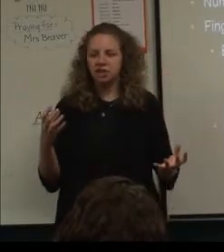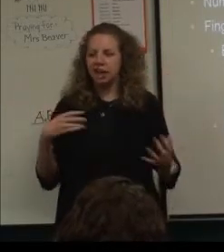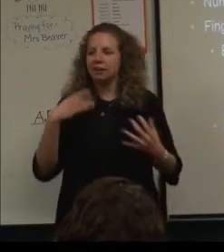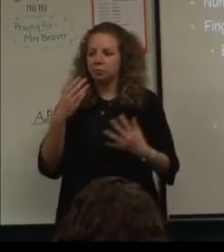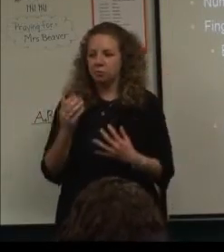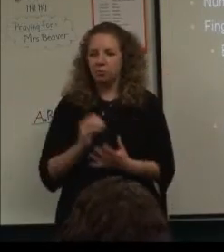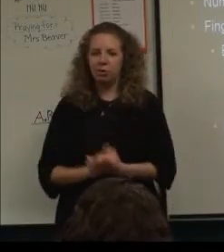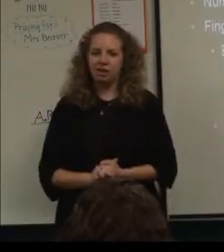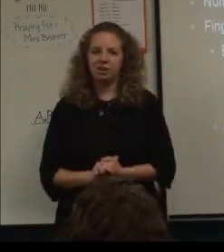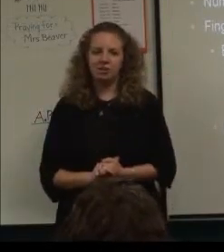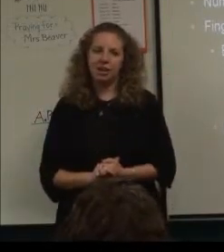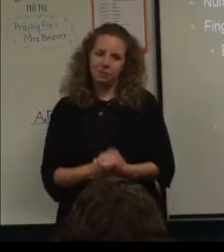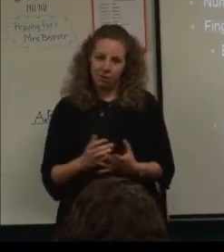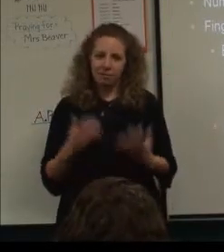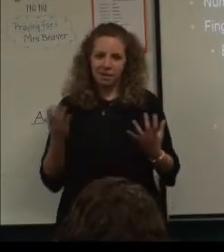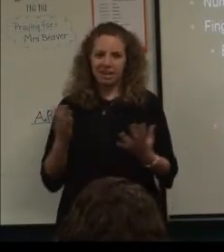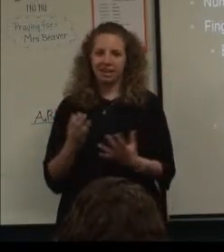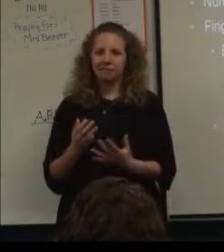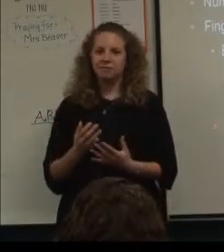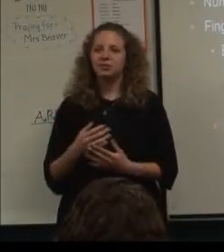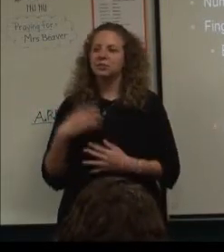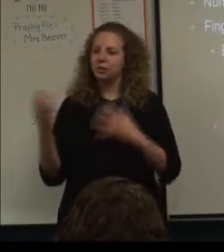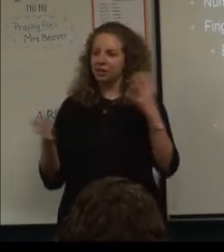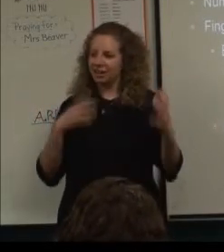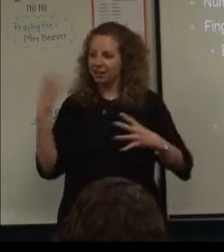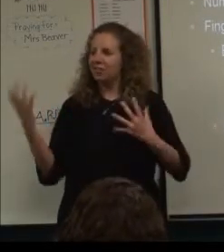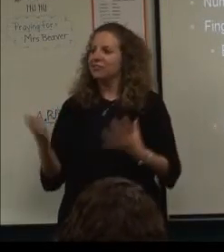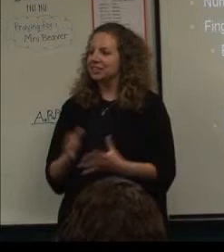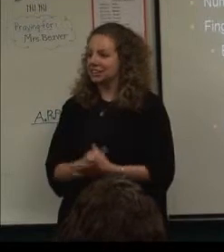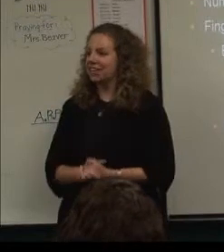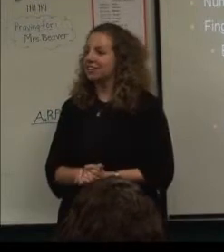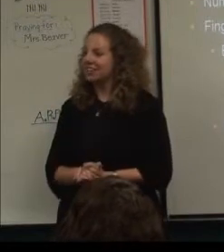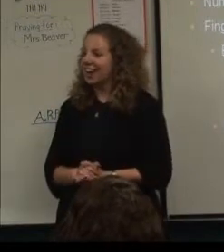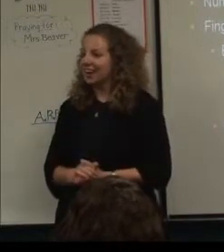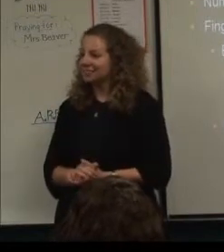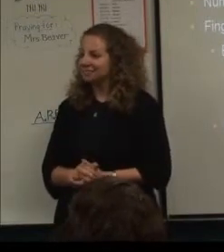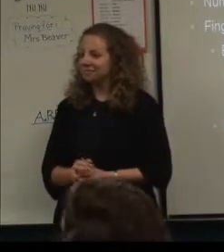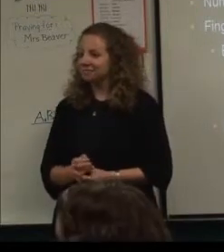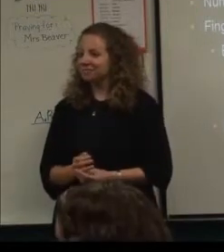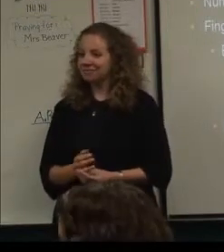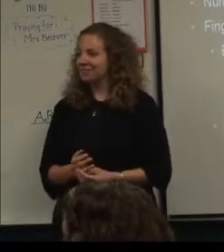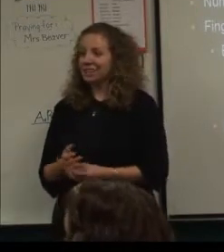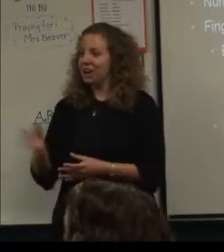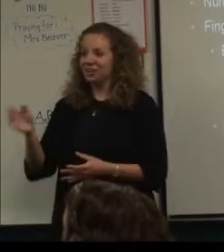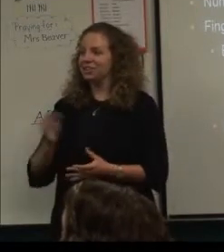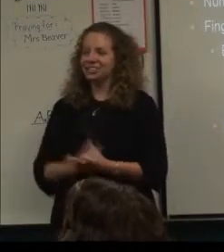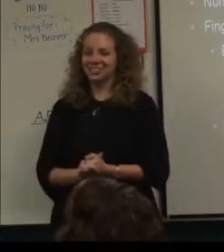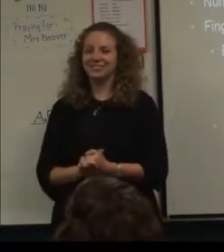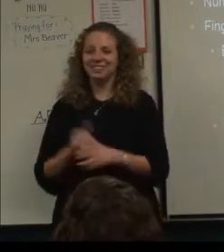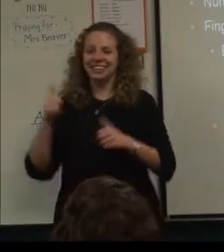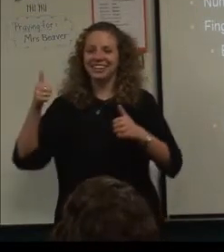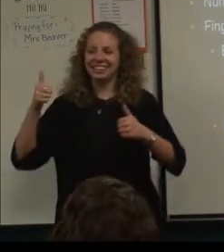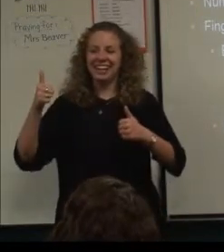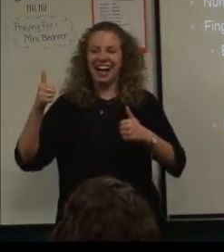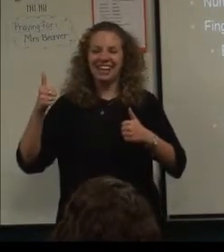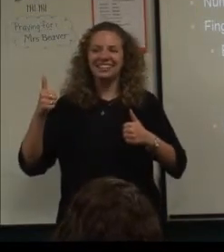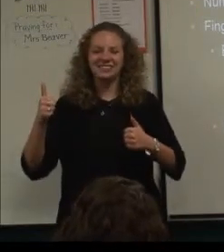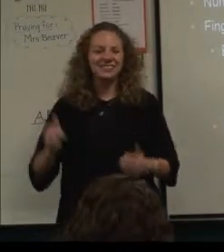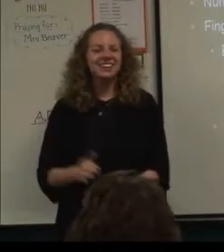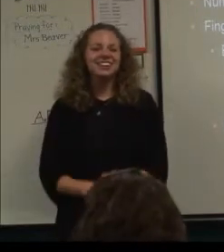paycheck, where do you think I'm going? Bank. So it kind of all fits together. Yeah. Oh, I'm just signing. Oh, you're good. Awesome.